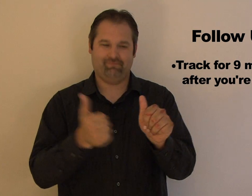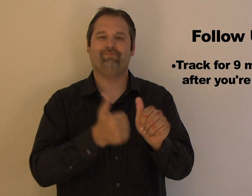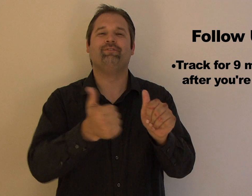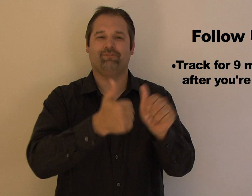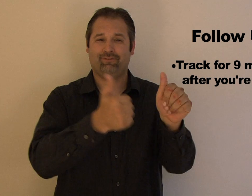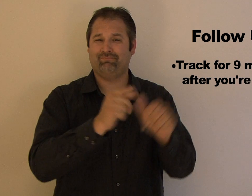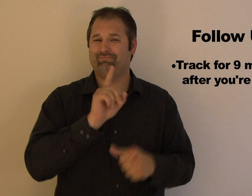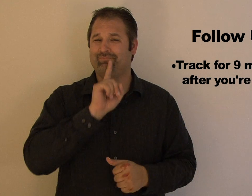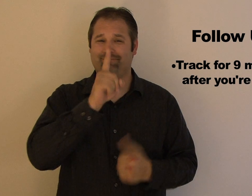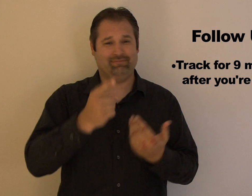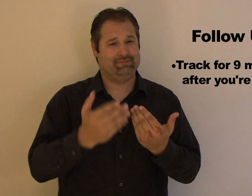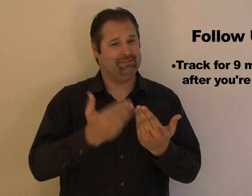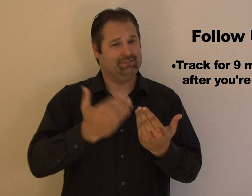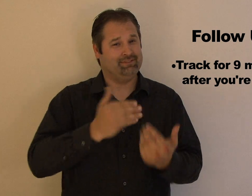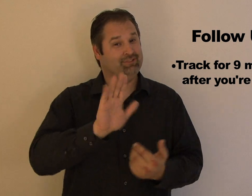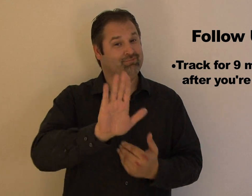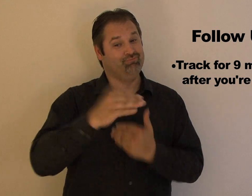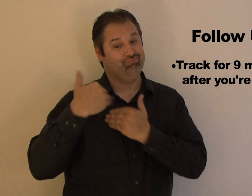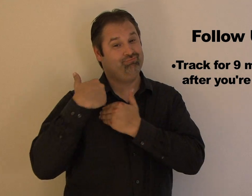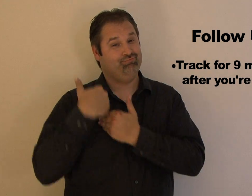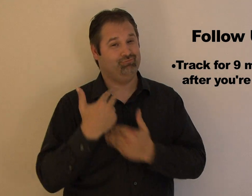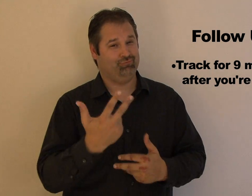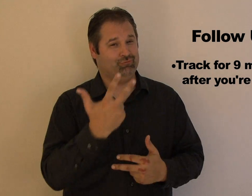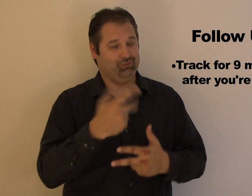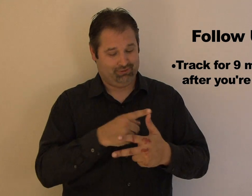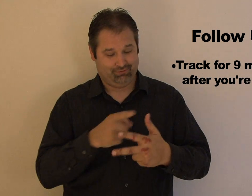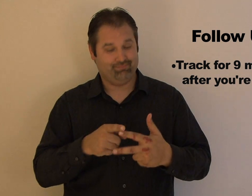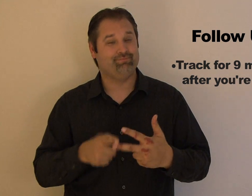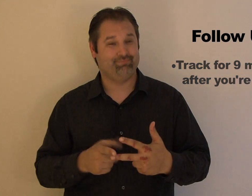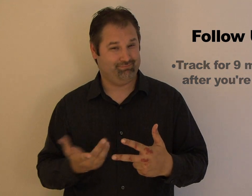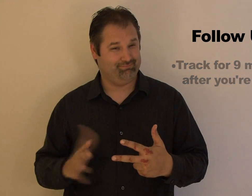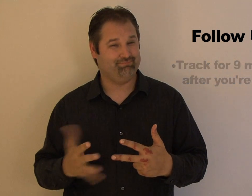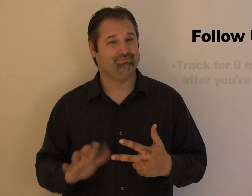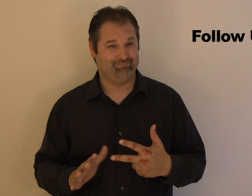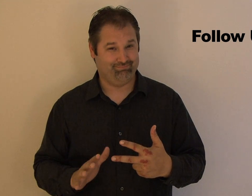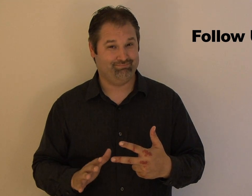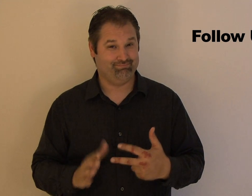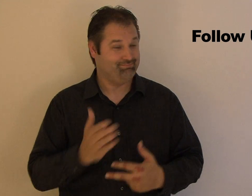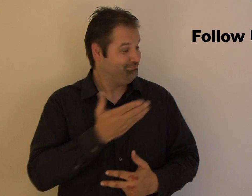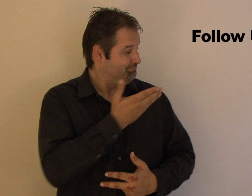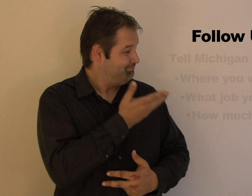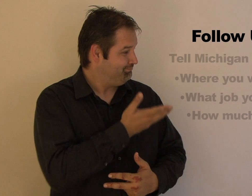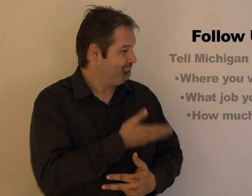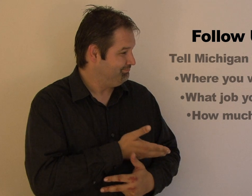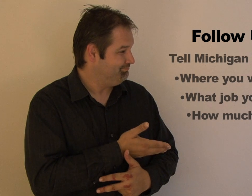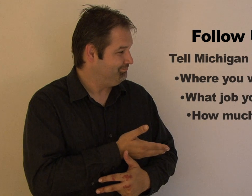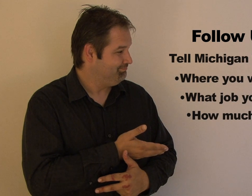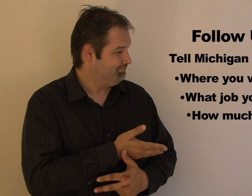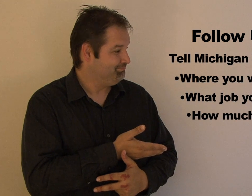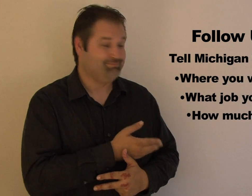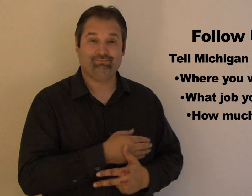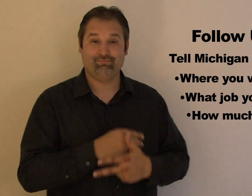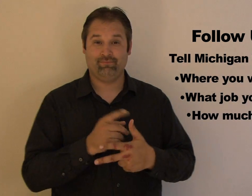This is called the follow-up period, and really it's pretty easy. All you have to do is tell us these 3